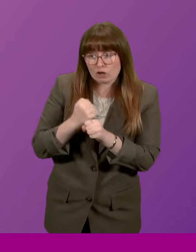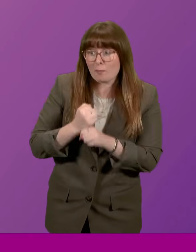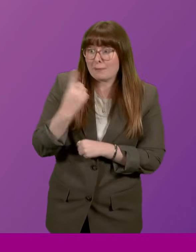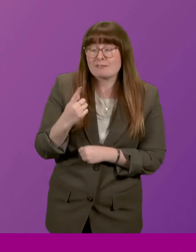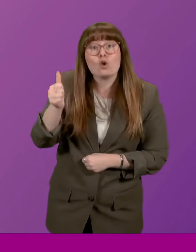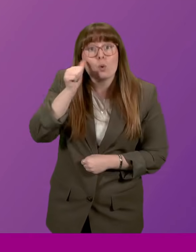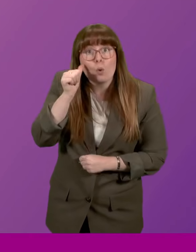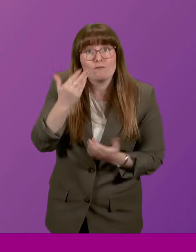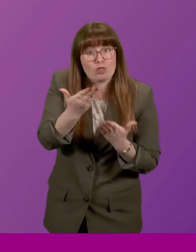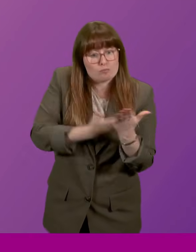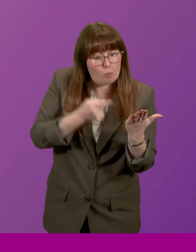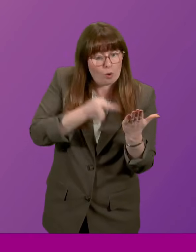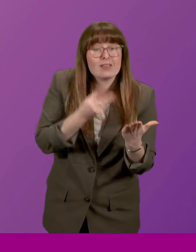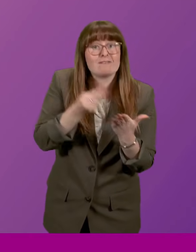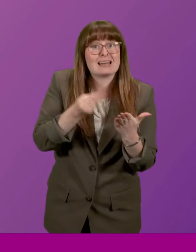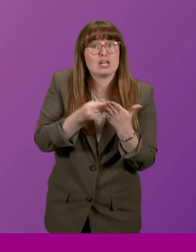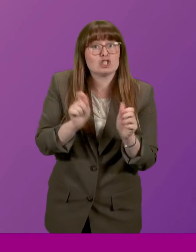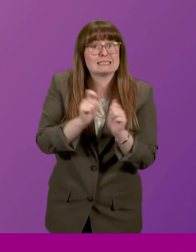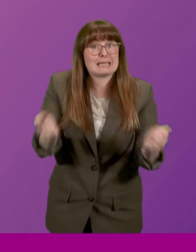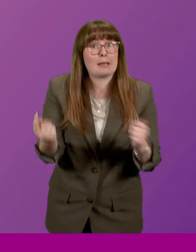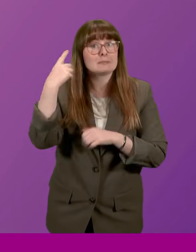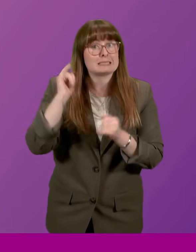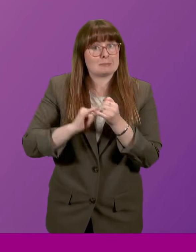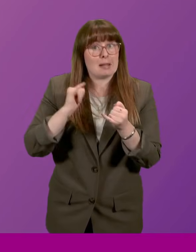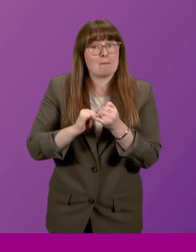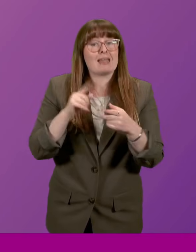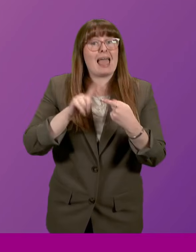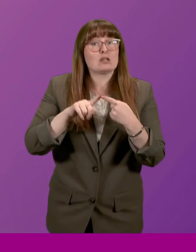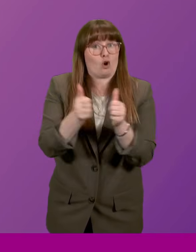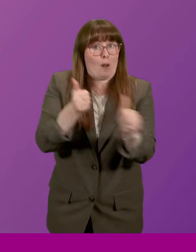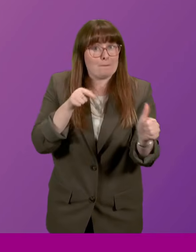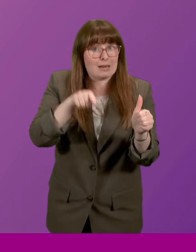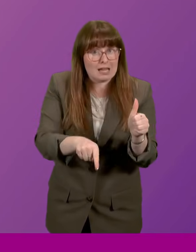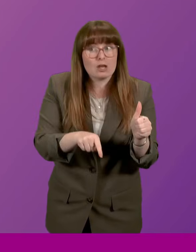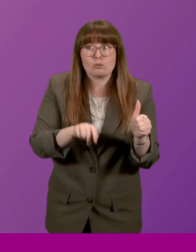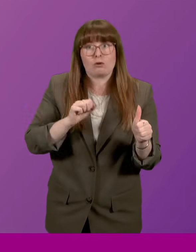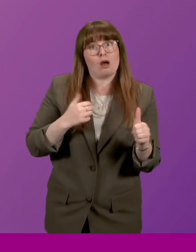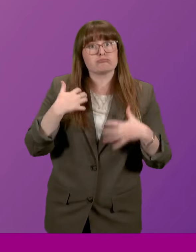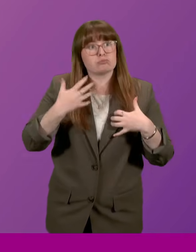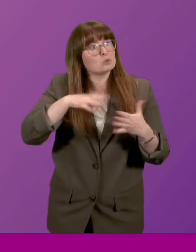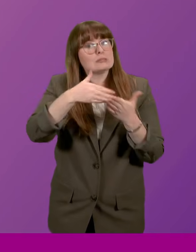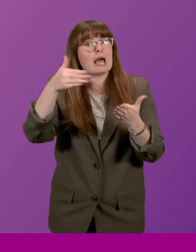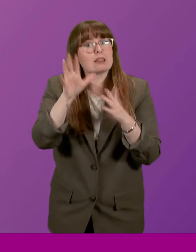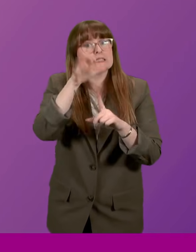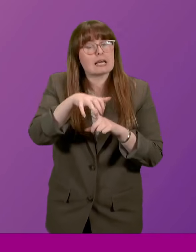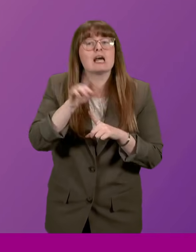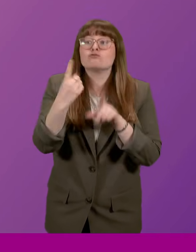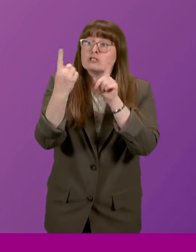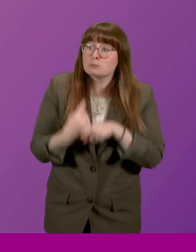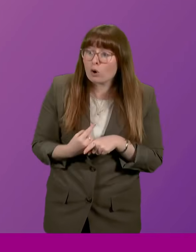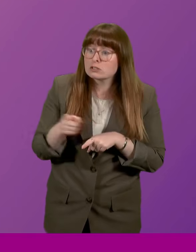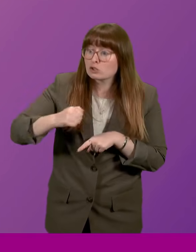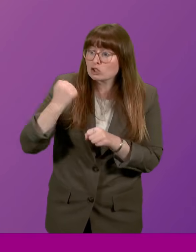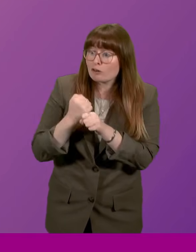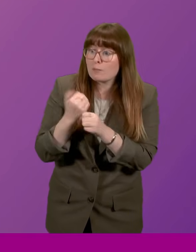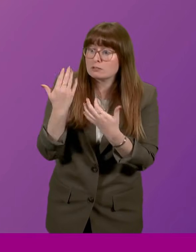of a report in the Financial Times in September that ExxonMobil were at that point looking to sell the site, and what response and engagement did the